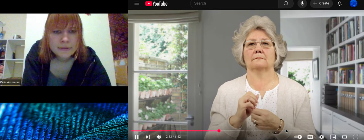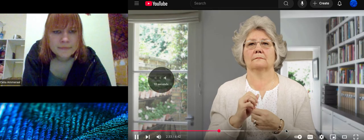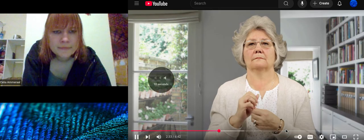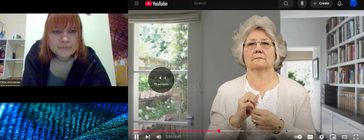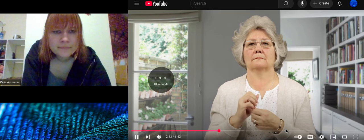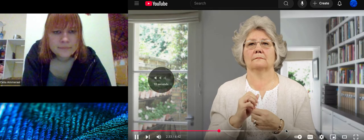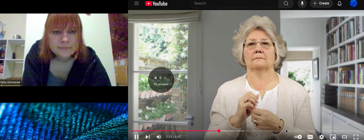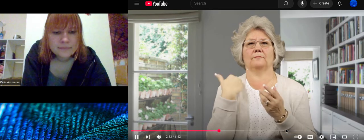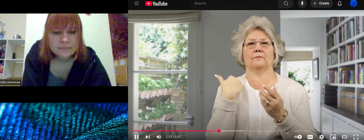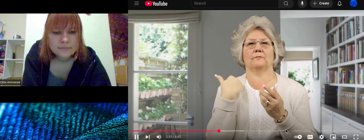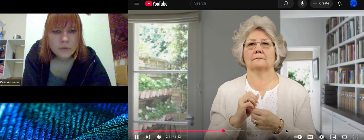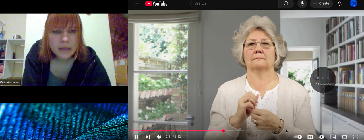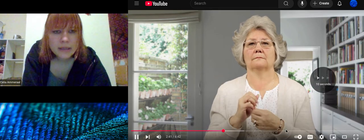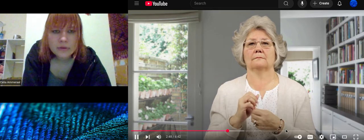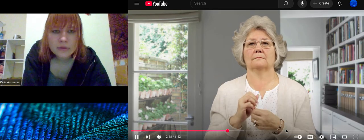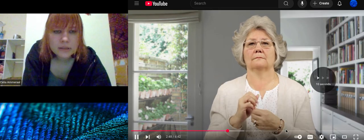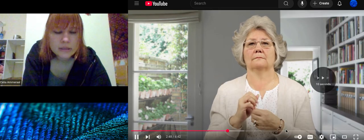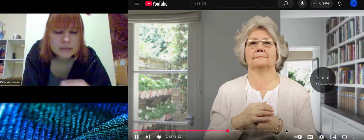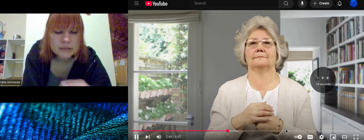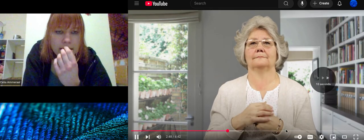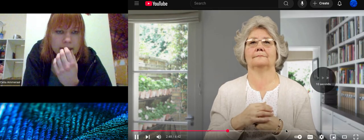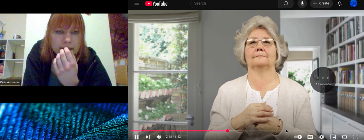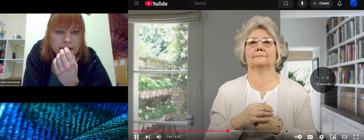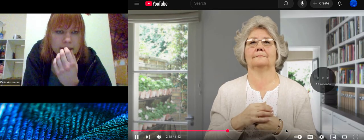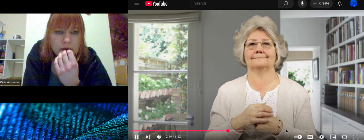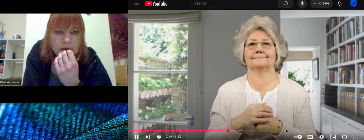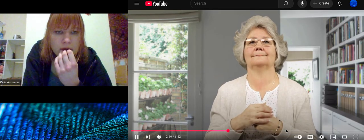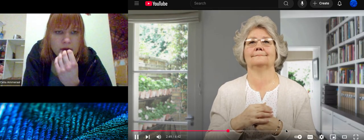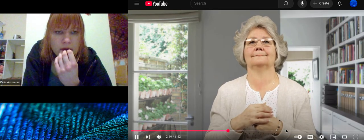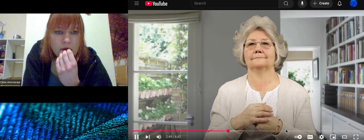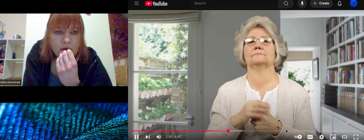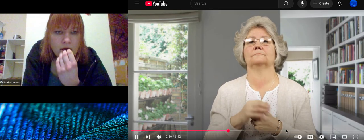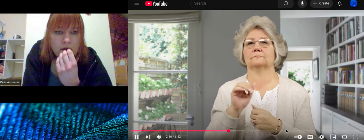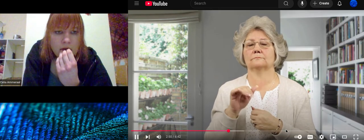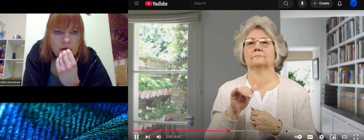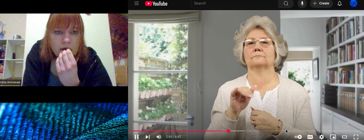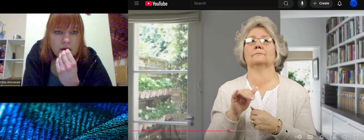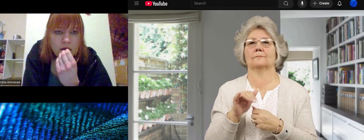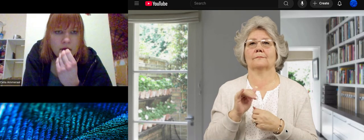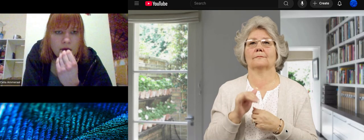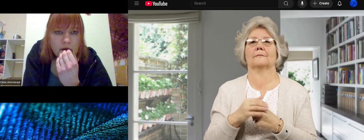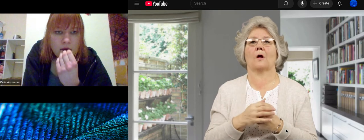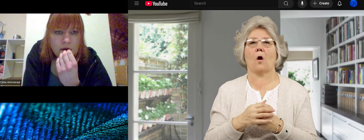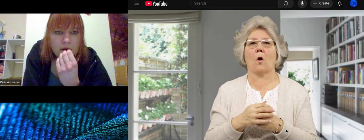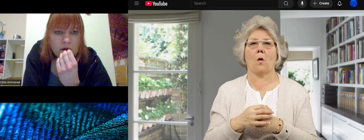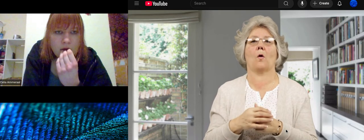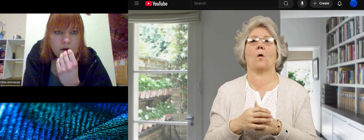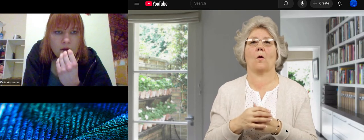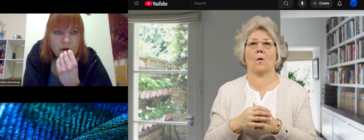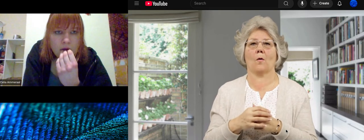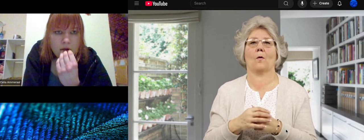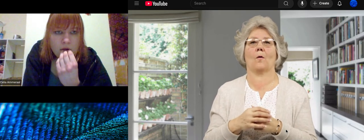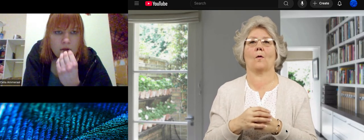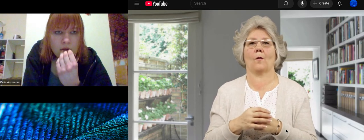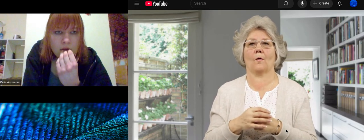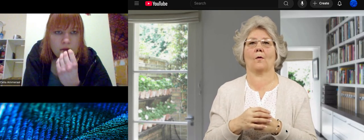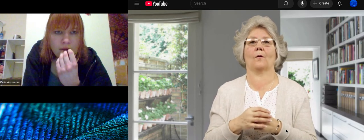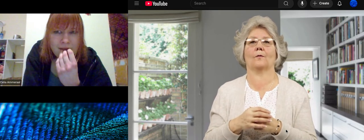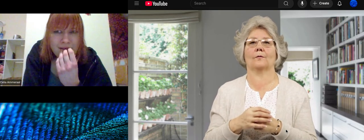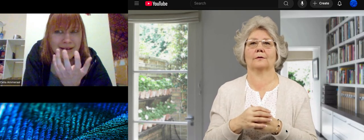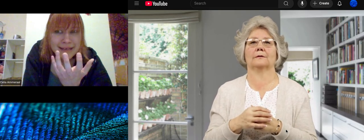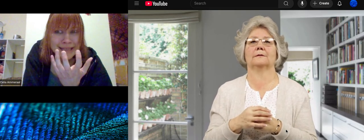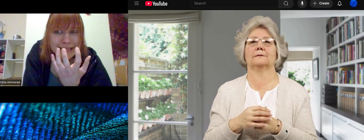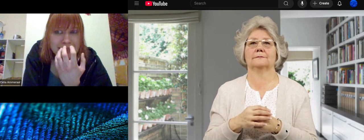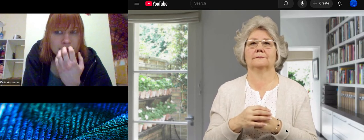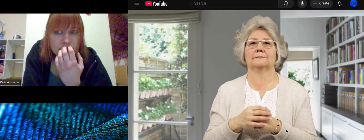would. Oh wait, I don't need to listen to that. Kind of takes all of your blood sugars for the last 3 months and averages it into a